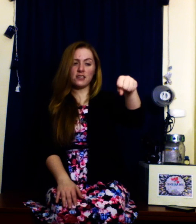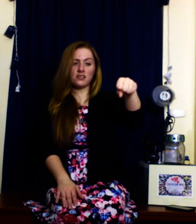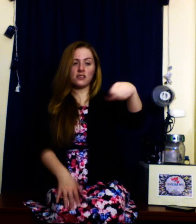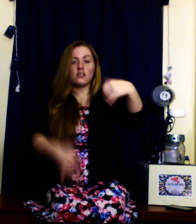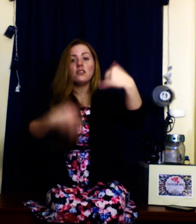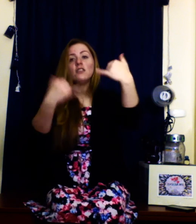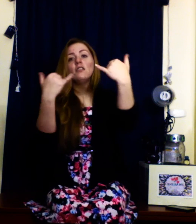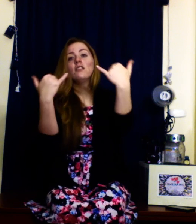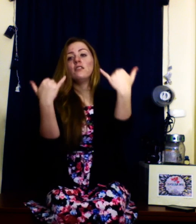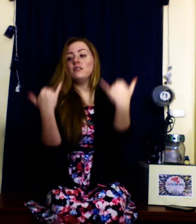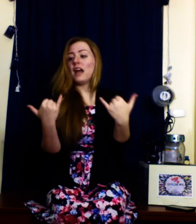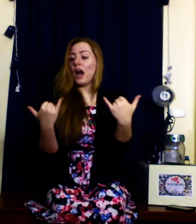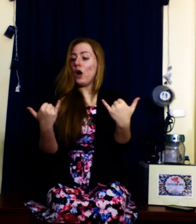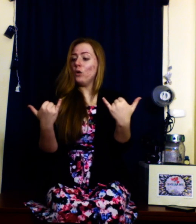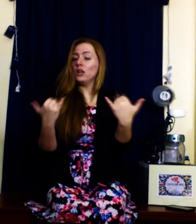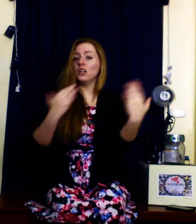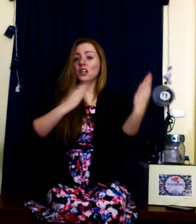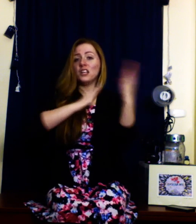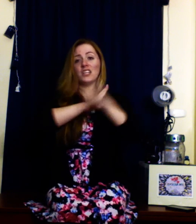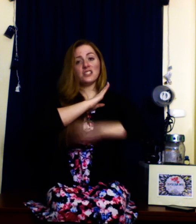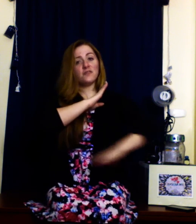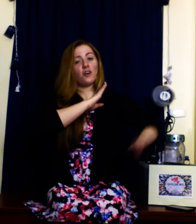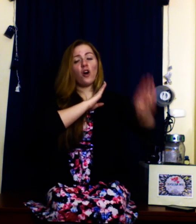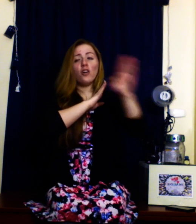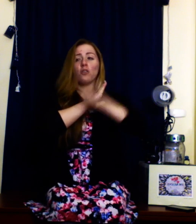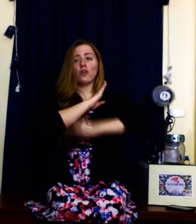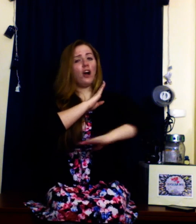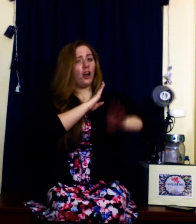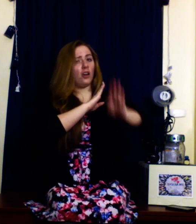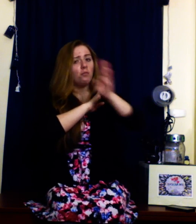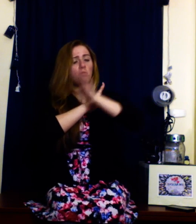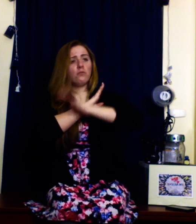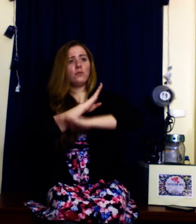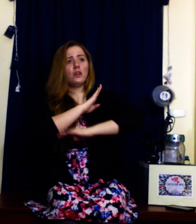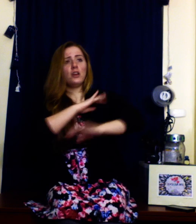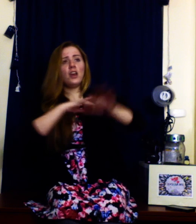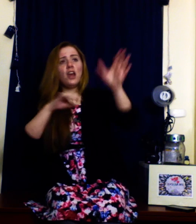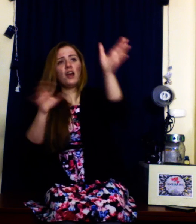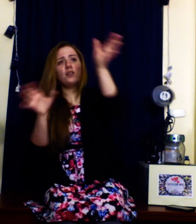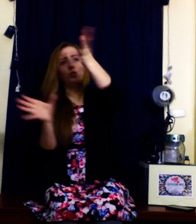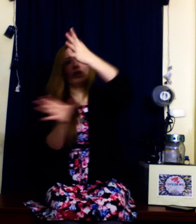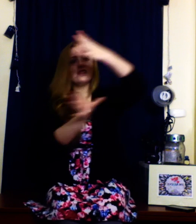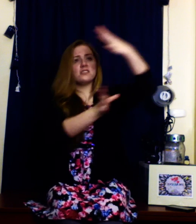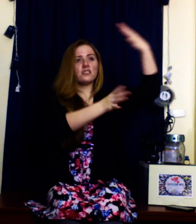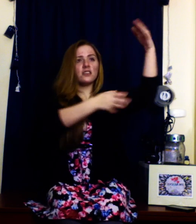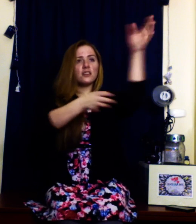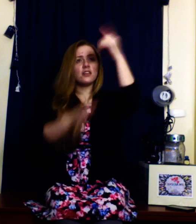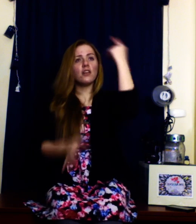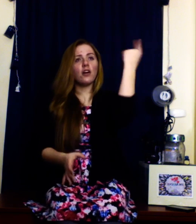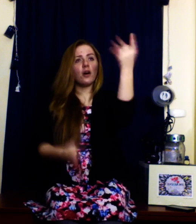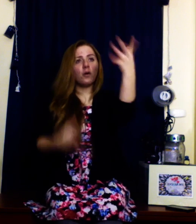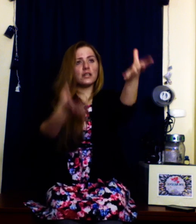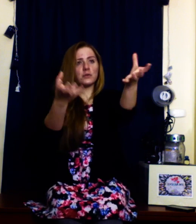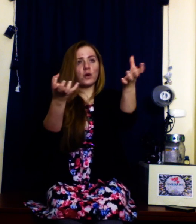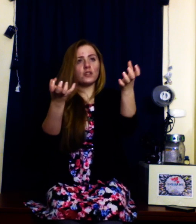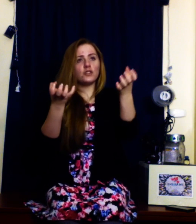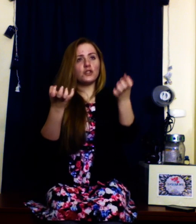yes. Now it's fall or autumn. And wind always wants